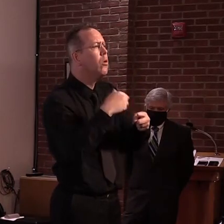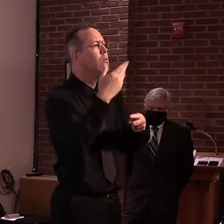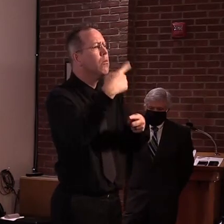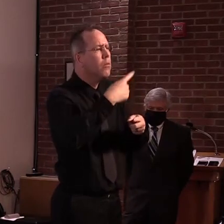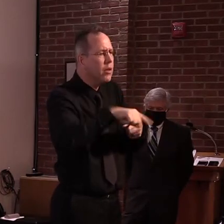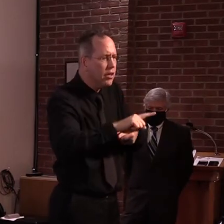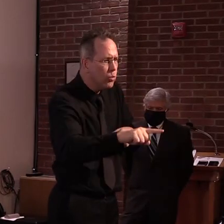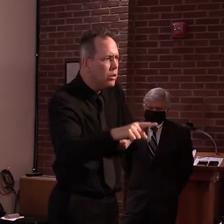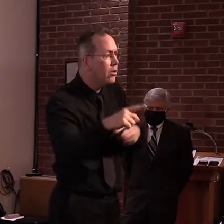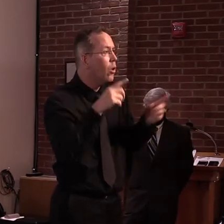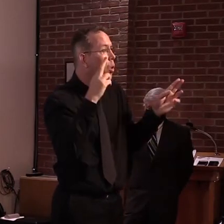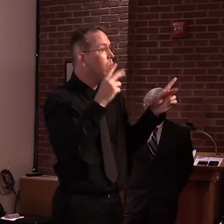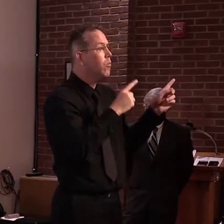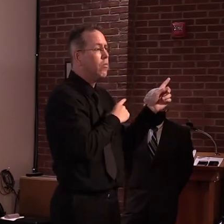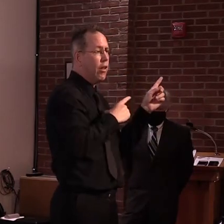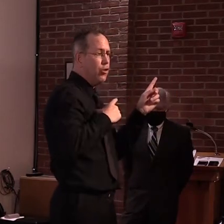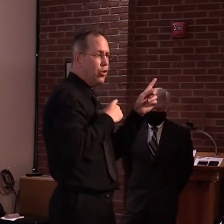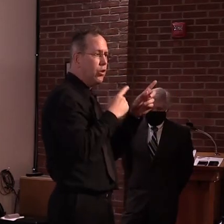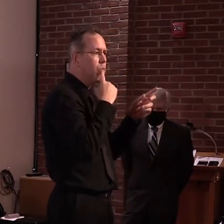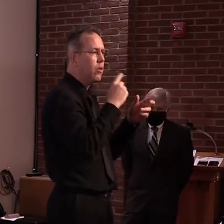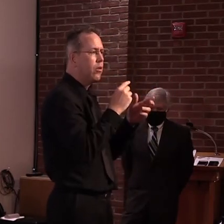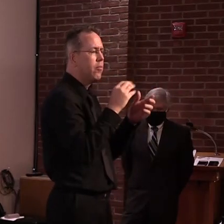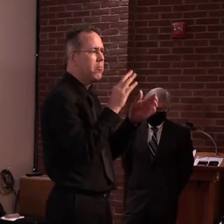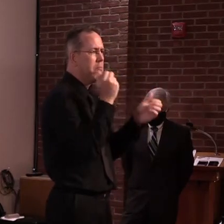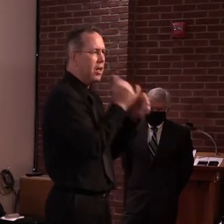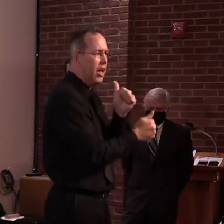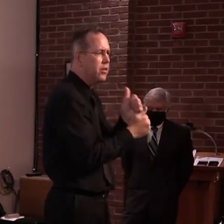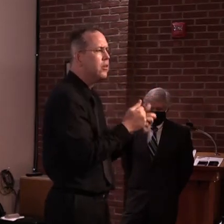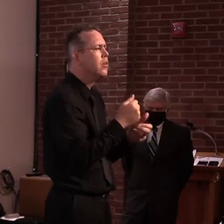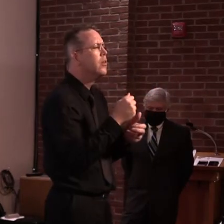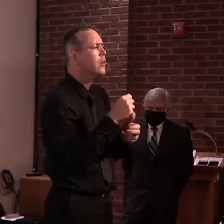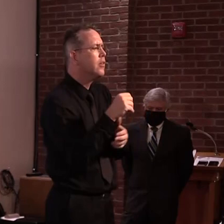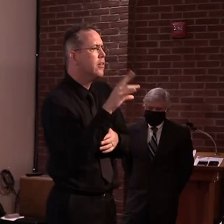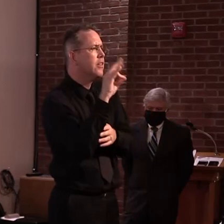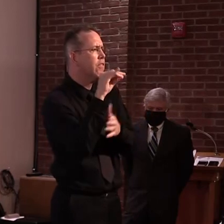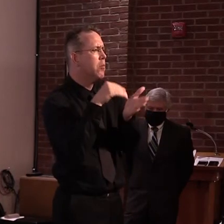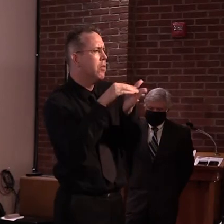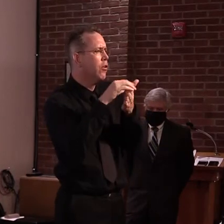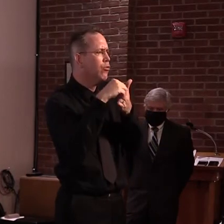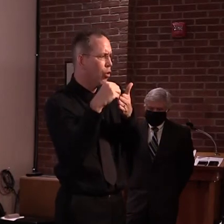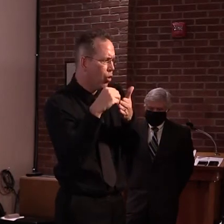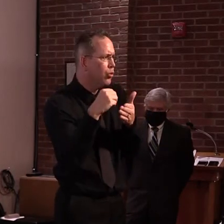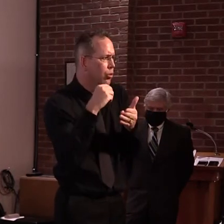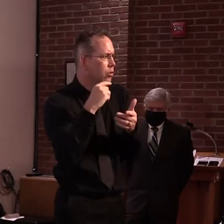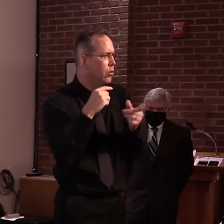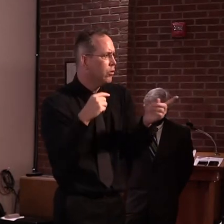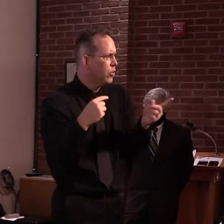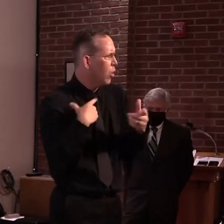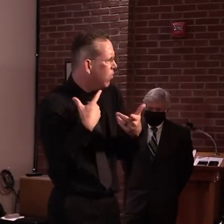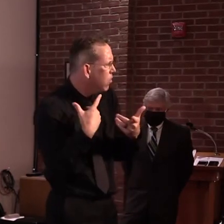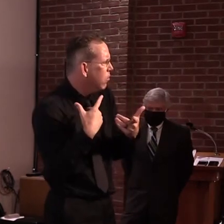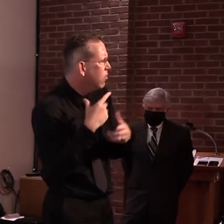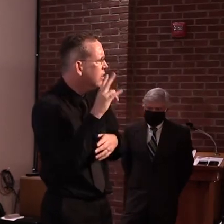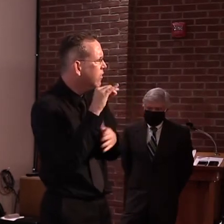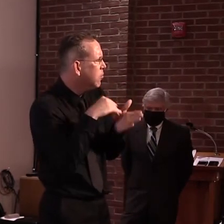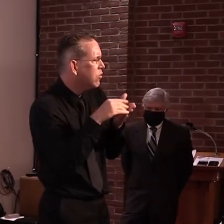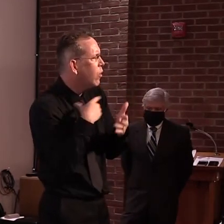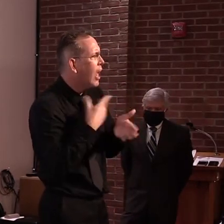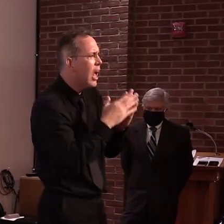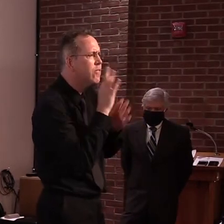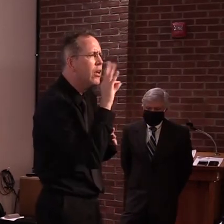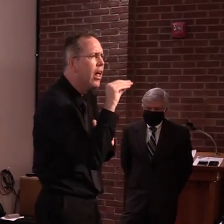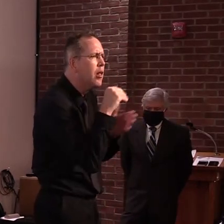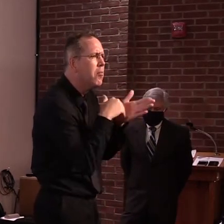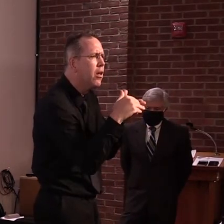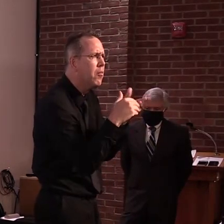passing, knowing full well that it will not be nearly enough. Irrespective of this, we are proposing additional grant funds to